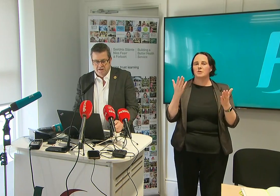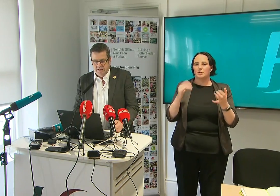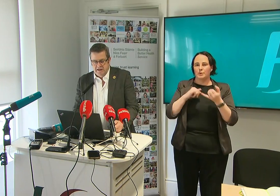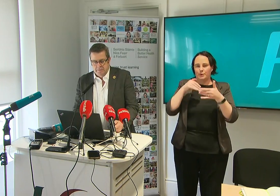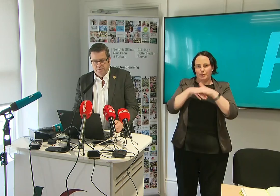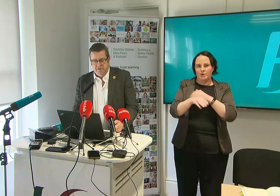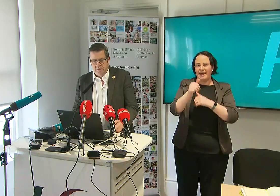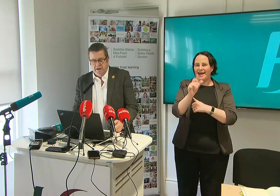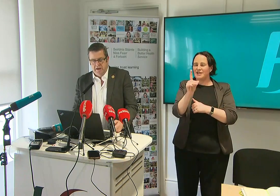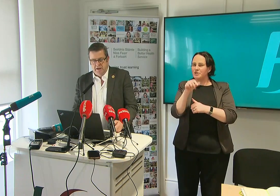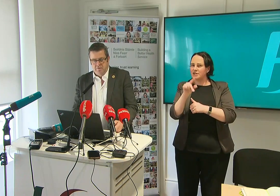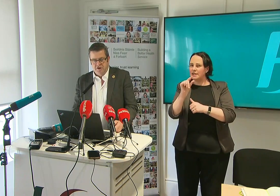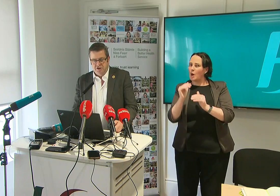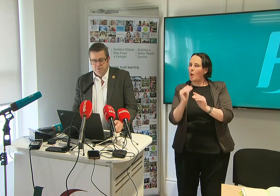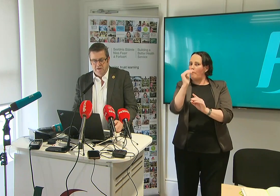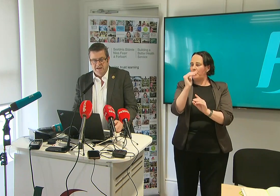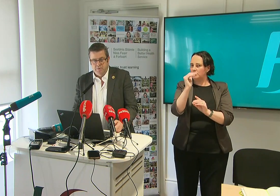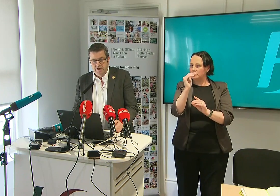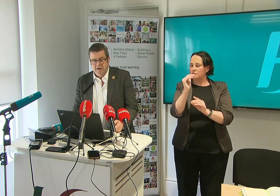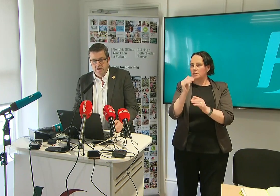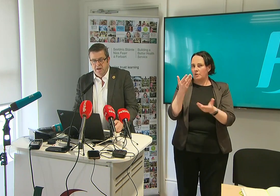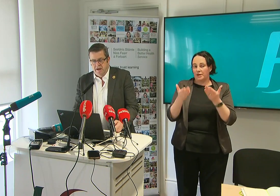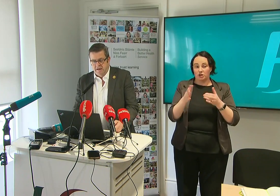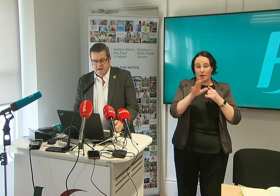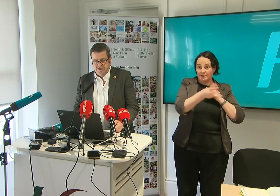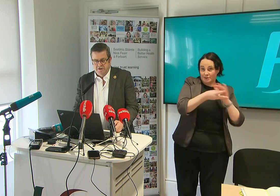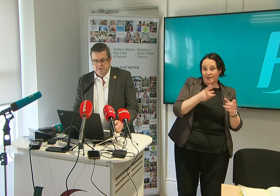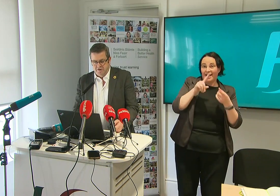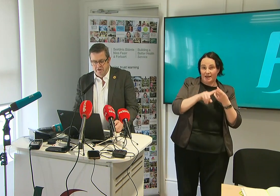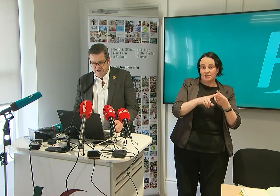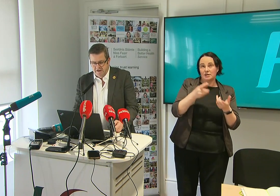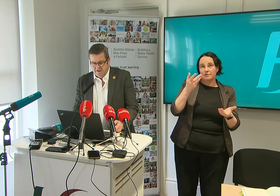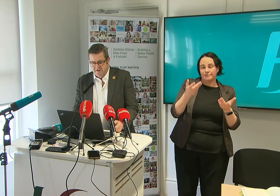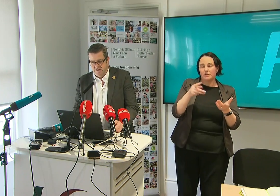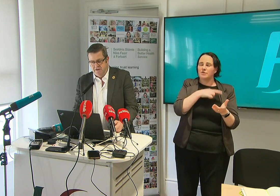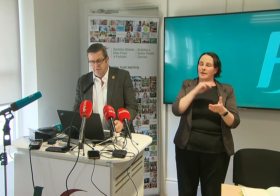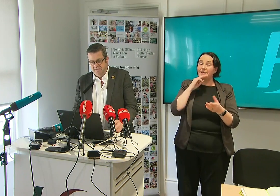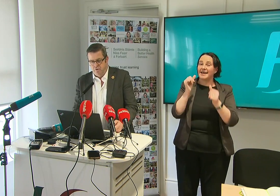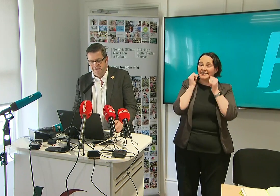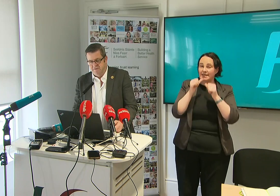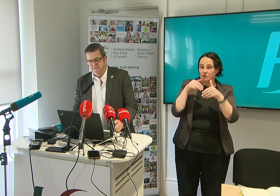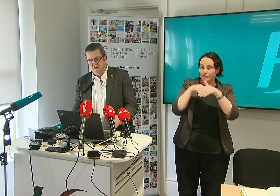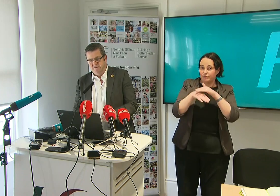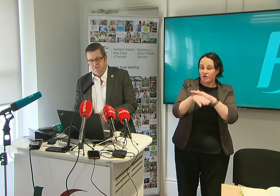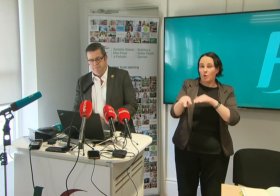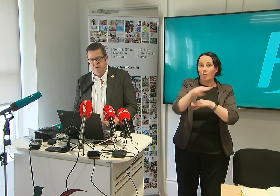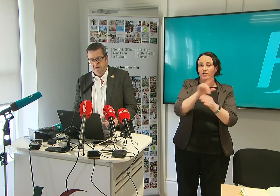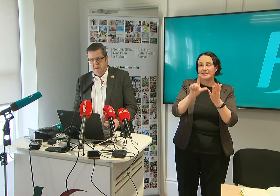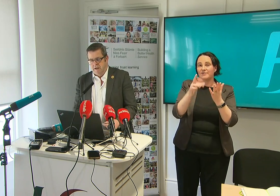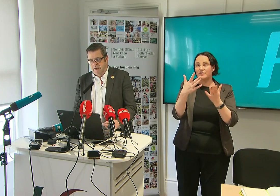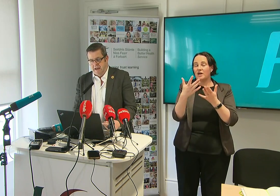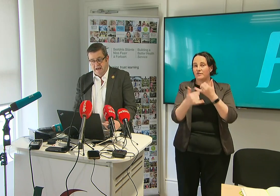admissions are slightly up in relation to both last week and last year. Sorry, our attendances in terms of our over 75s